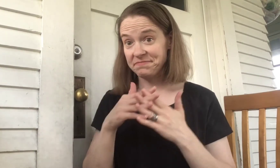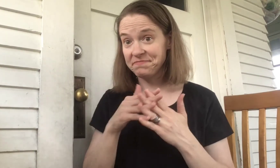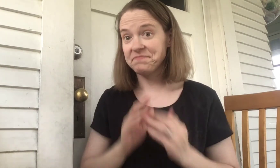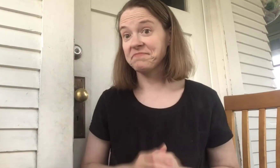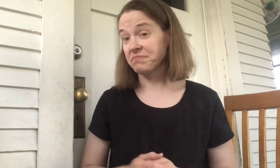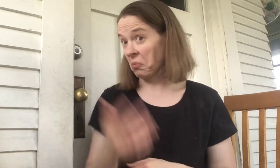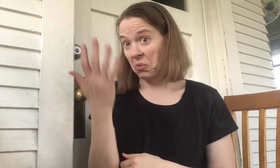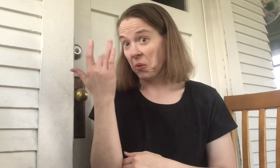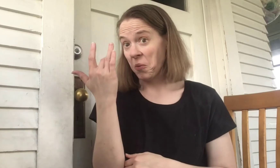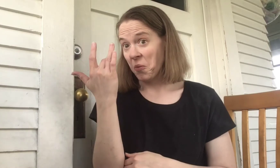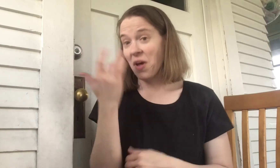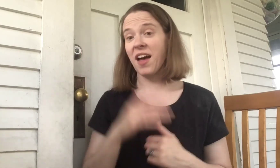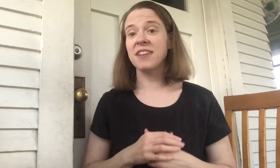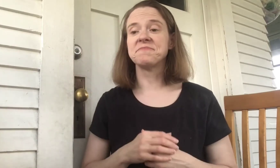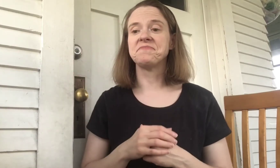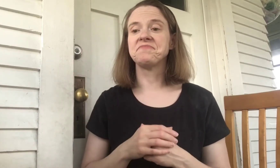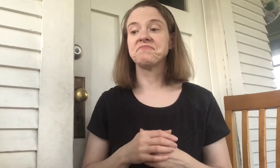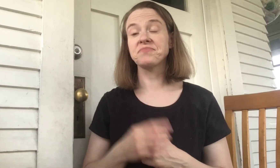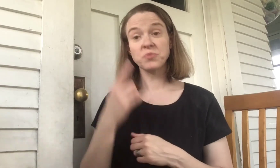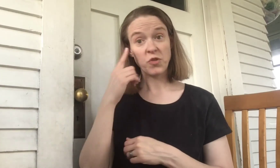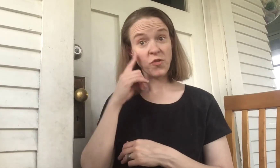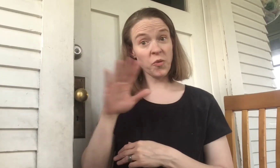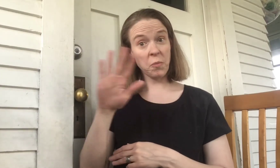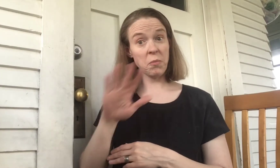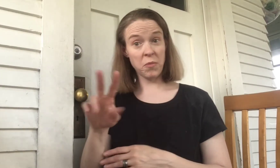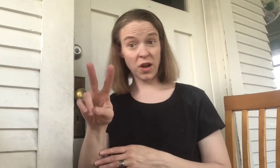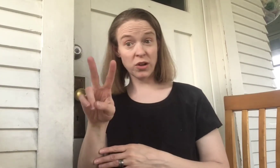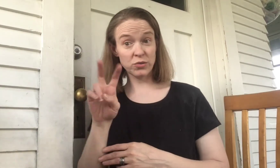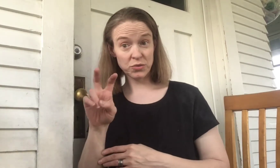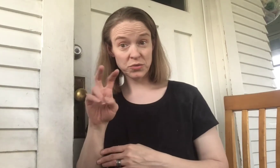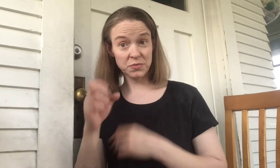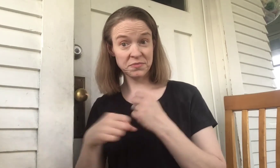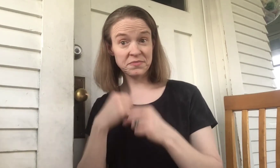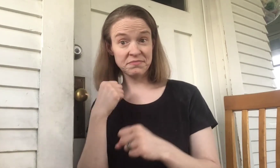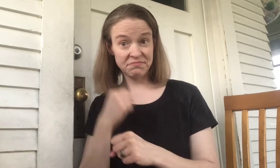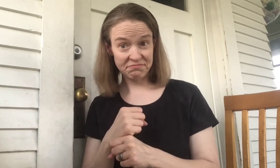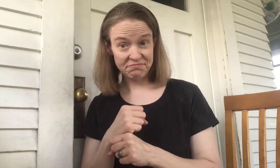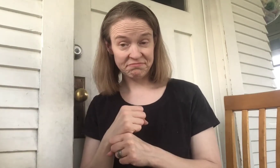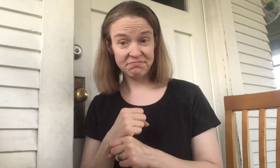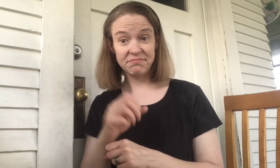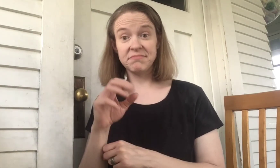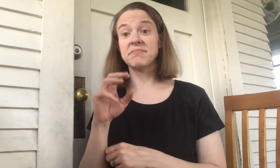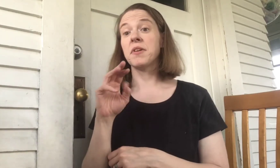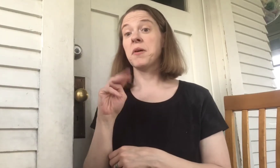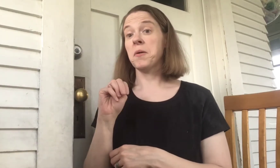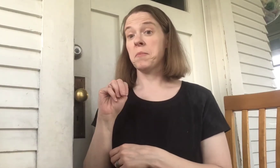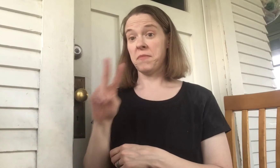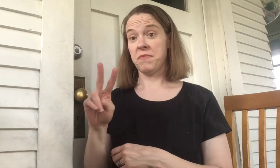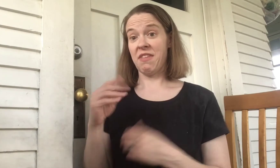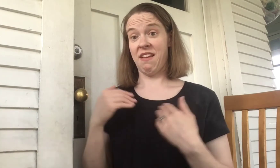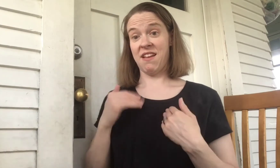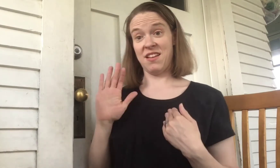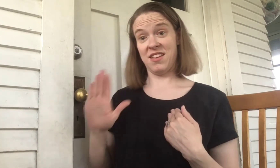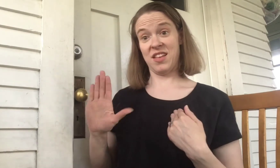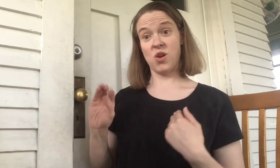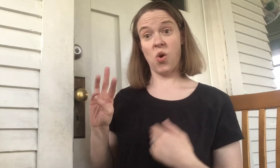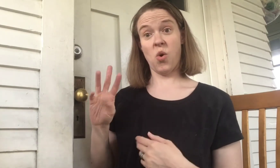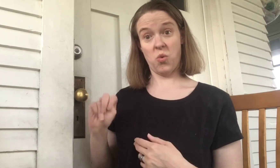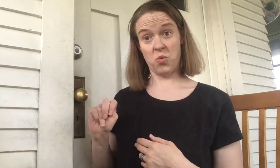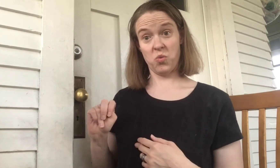deaf community in America for this reason. For about 200 years, Martha's Vineyard had